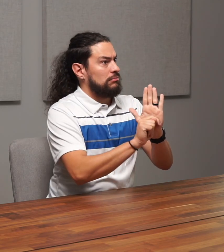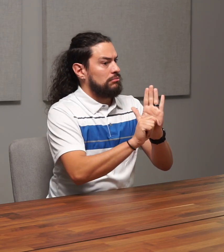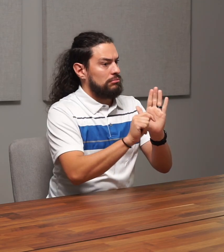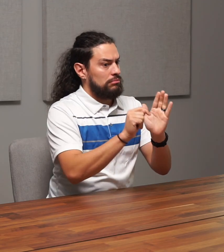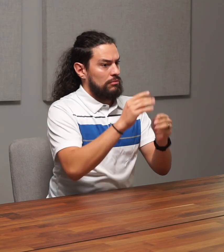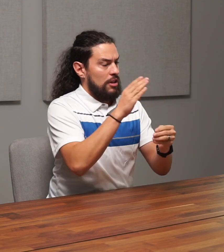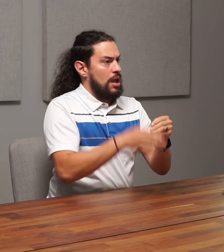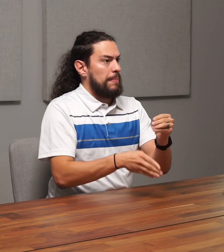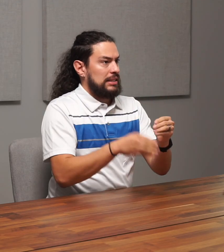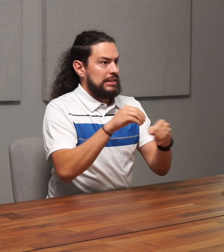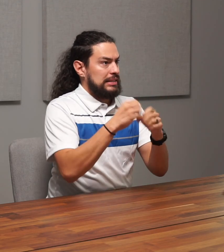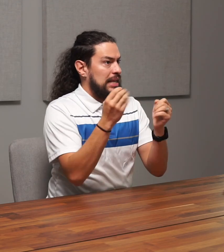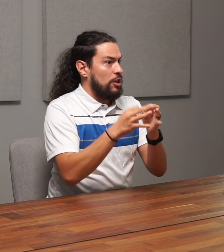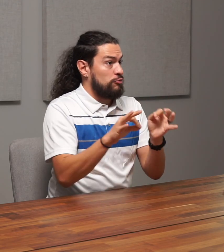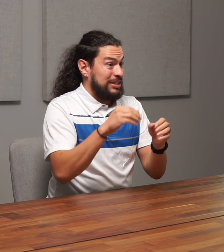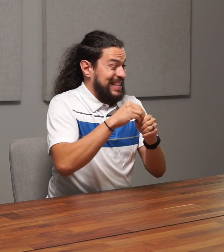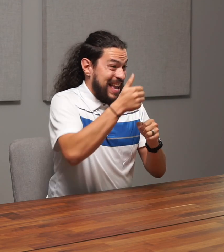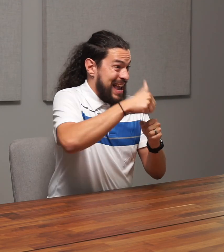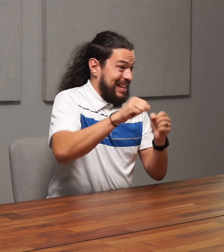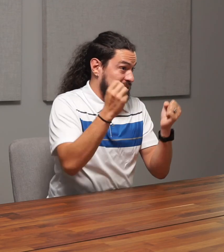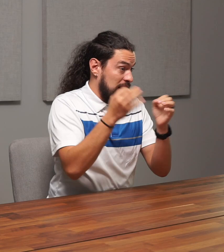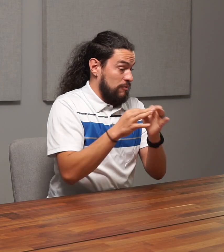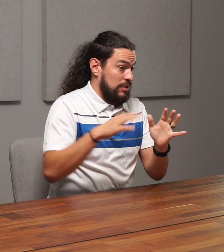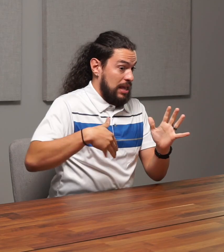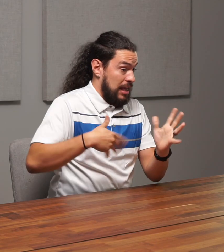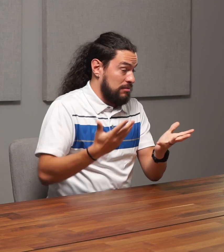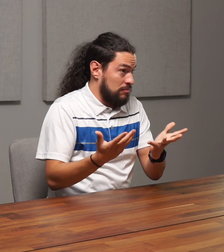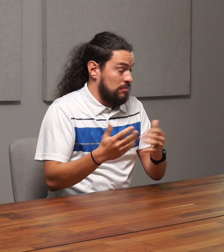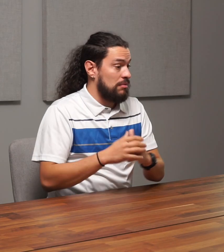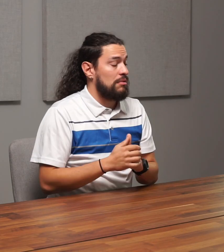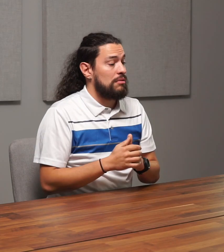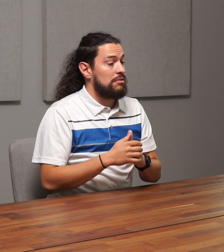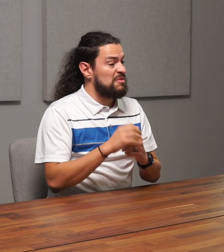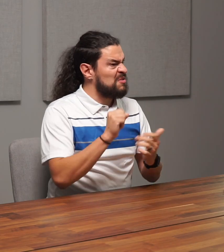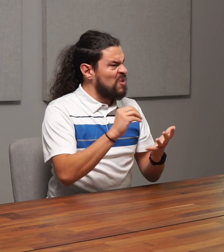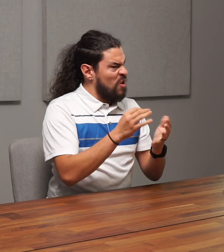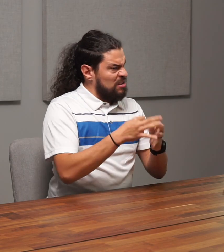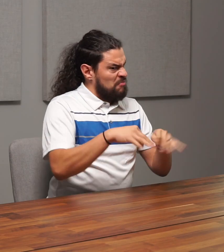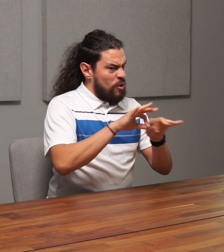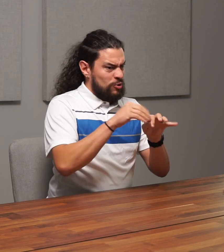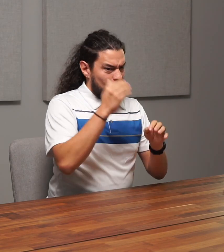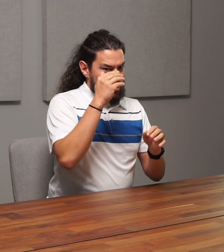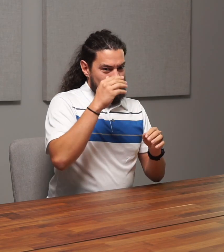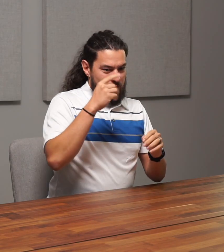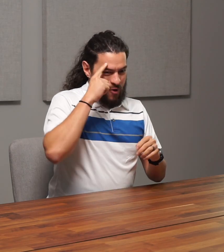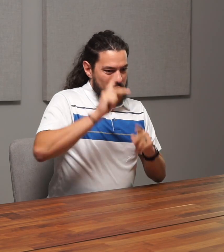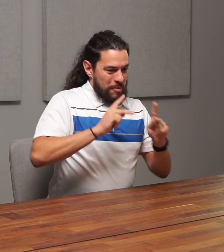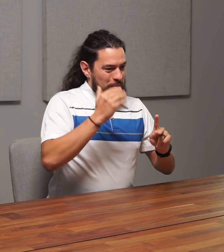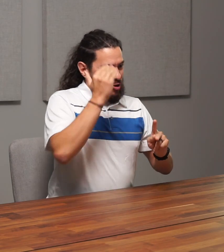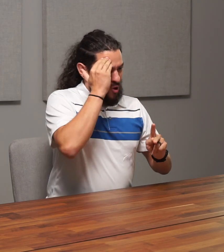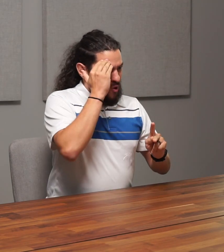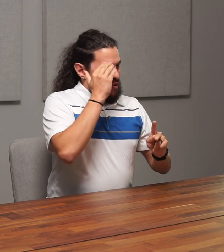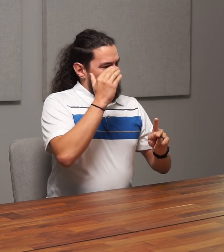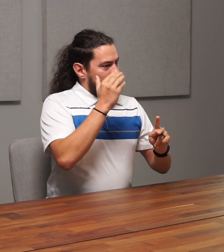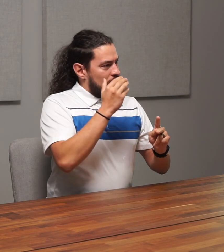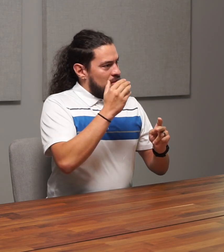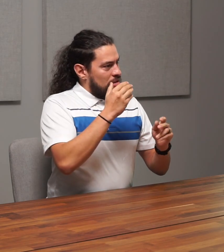today were finished in any signed language other than asl so it's very important for